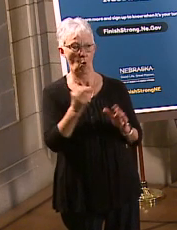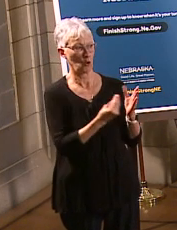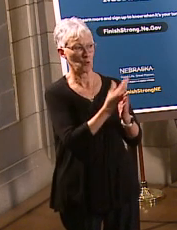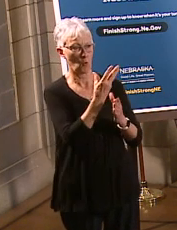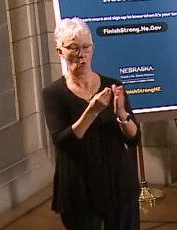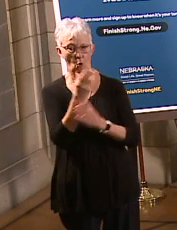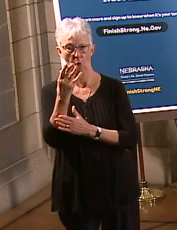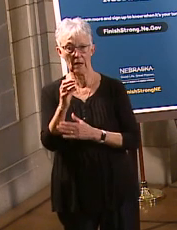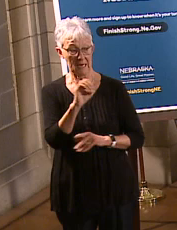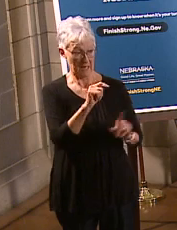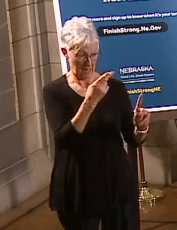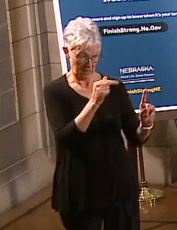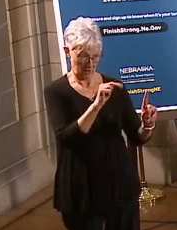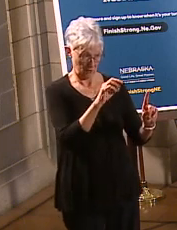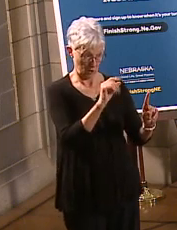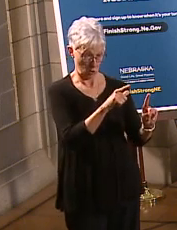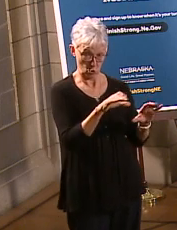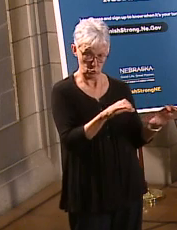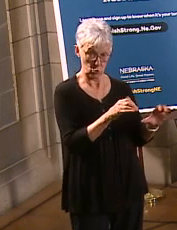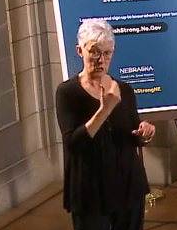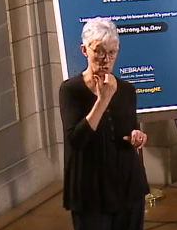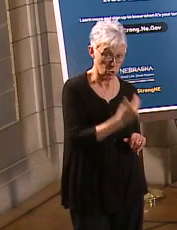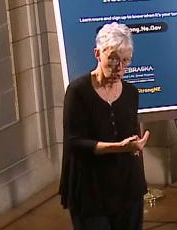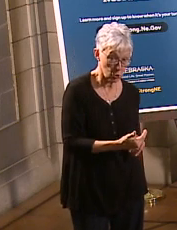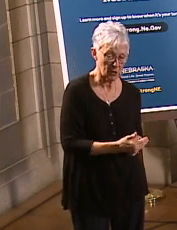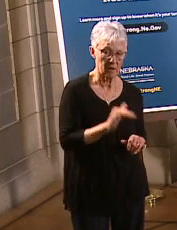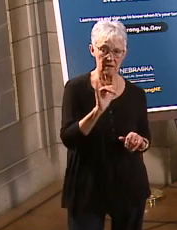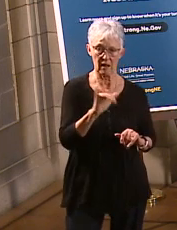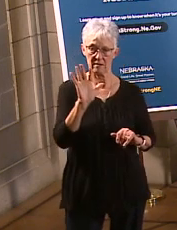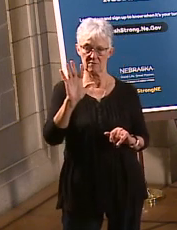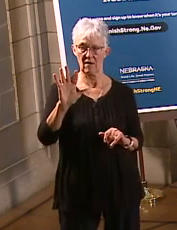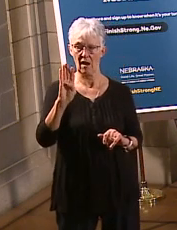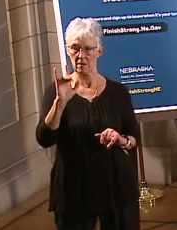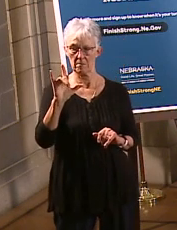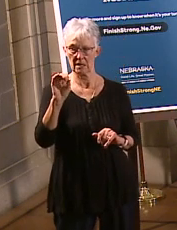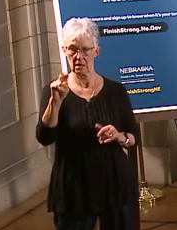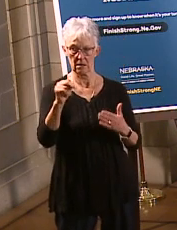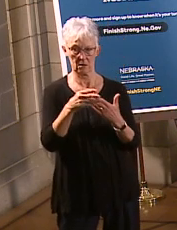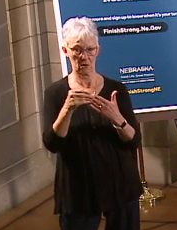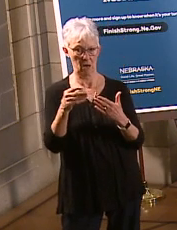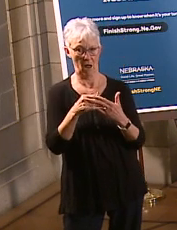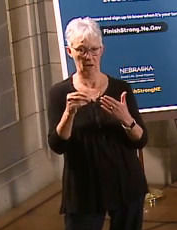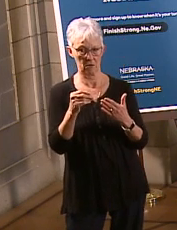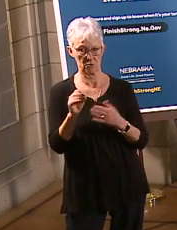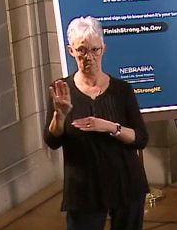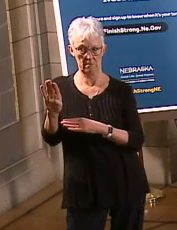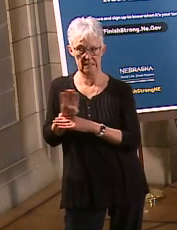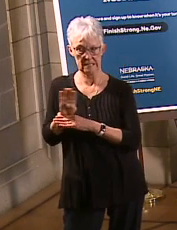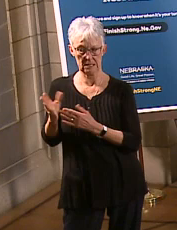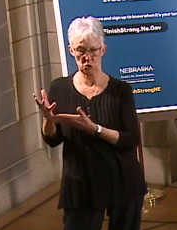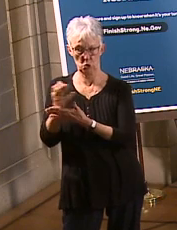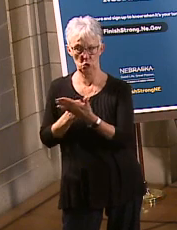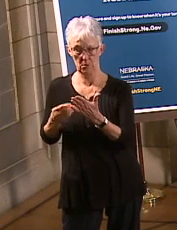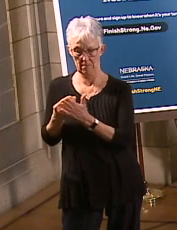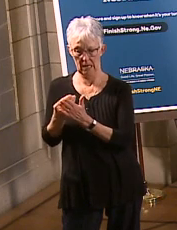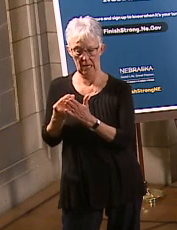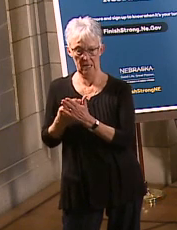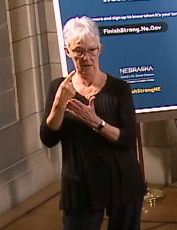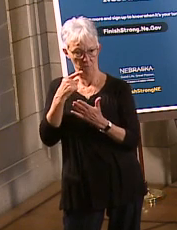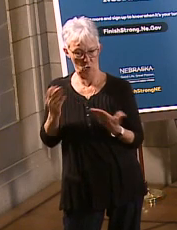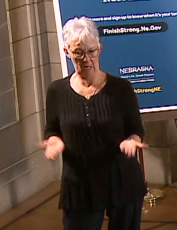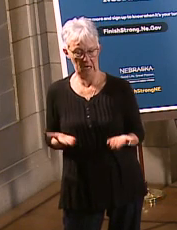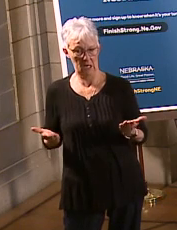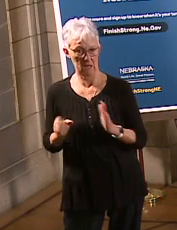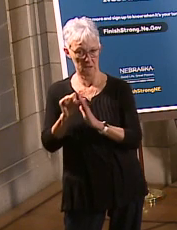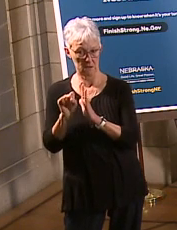is doing good, it's a $5 billion industry just to the state of Nebraska. Imagine if we could double or triple what